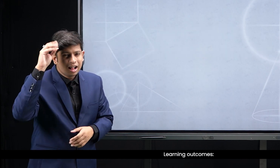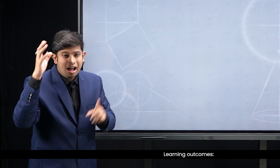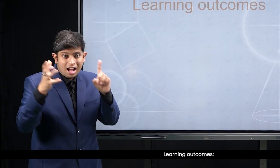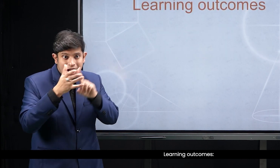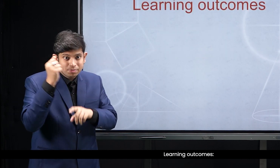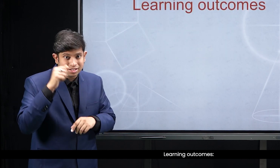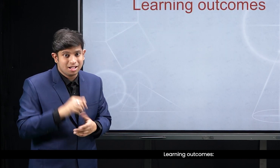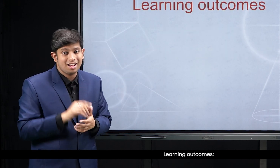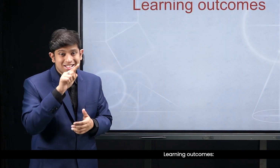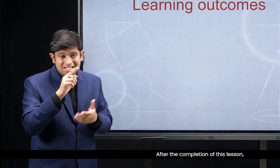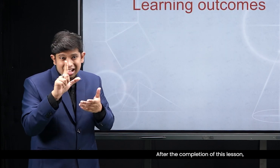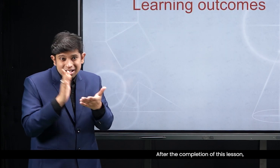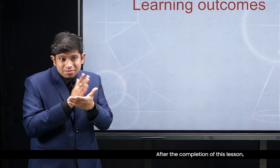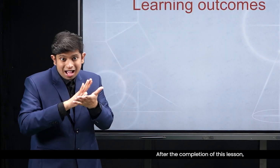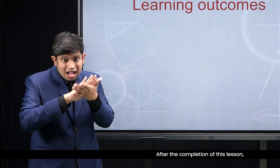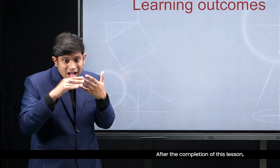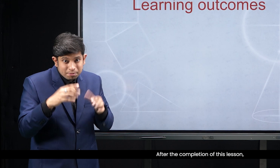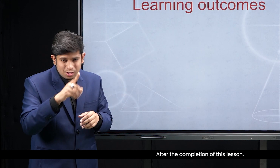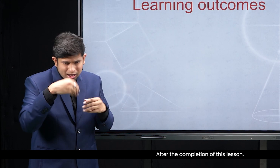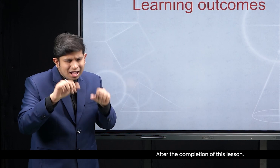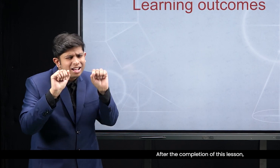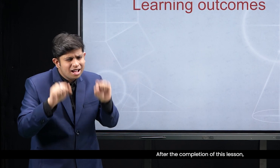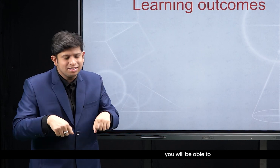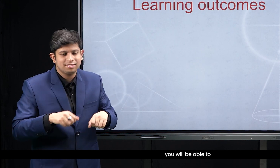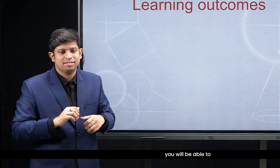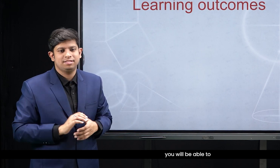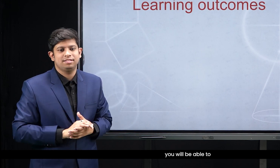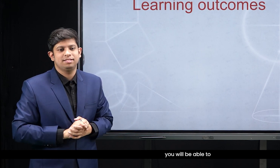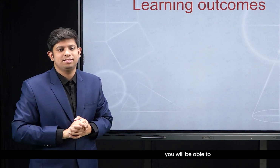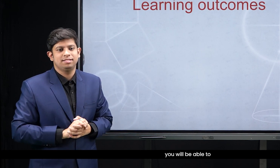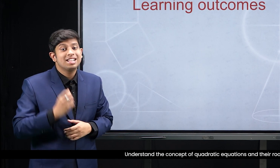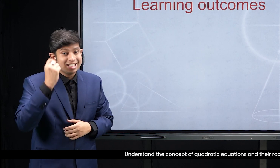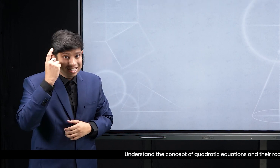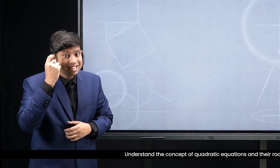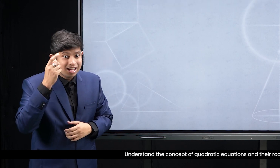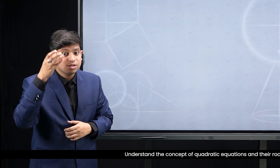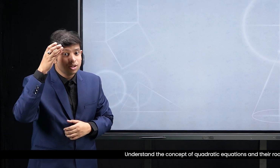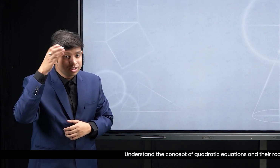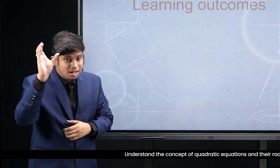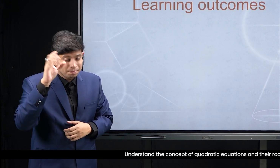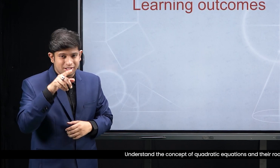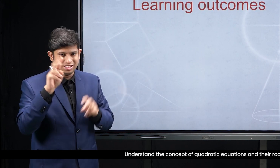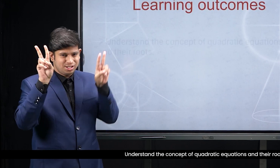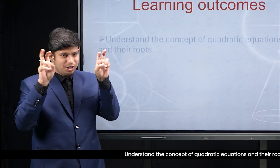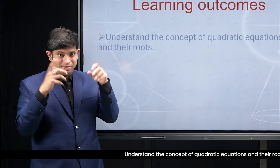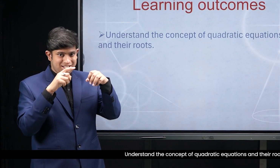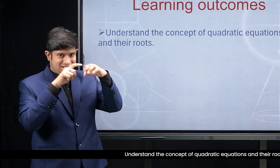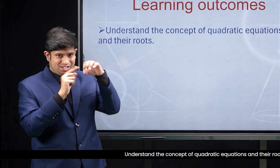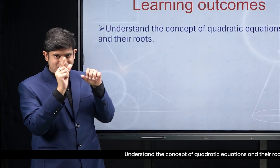Learning outcomes. After the completion of this lesson, you will be able to understand the concept of quadratic equations and